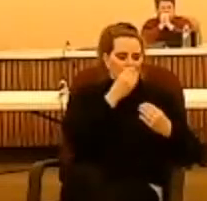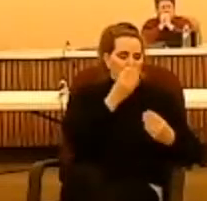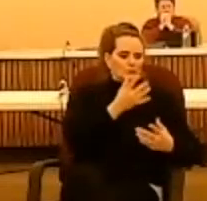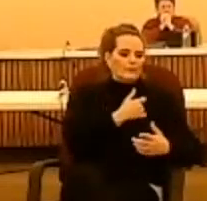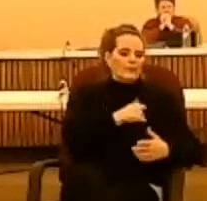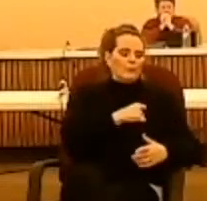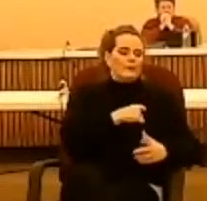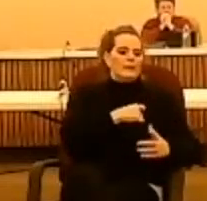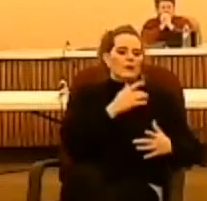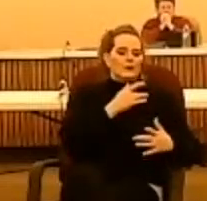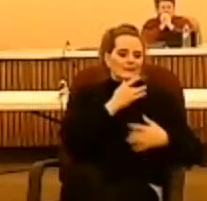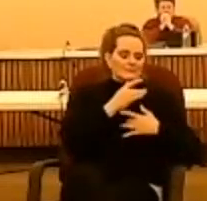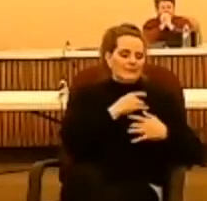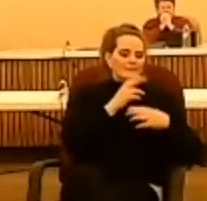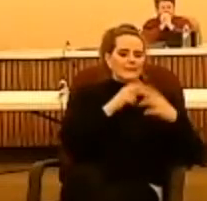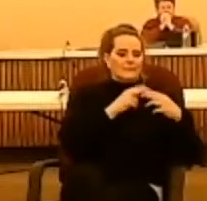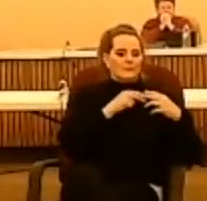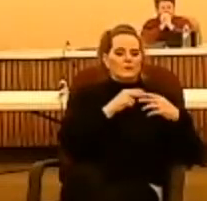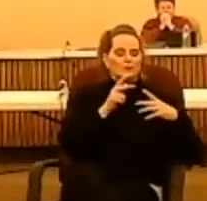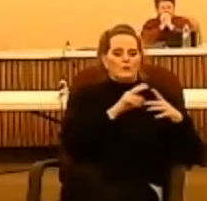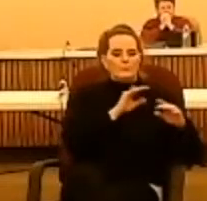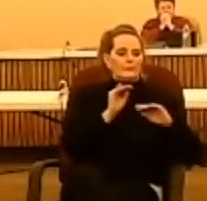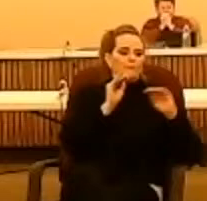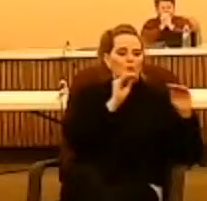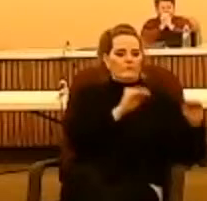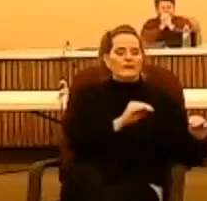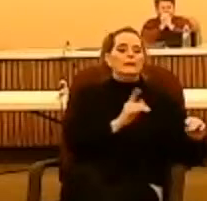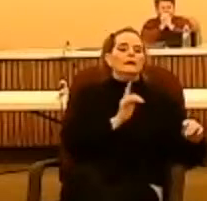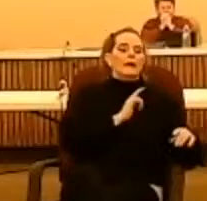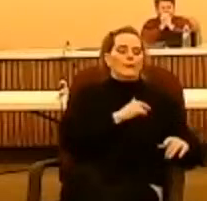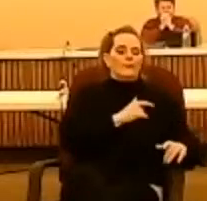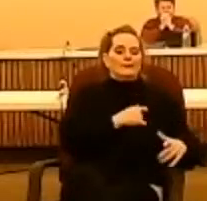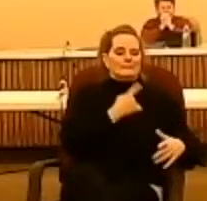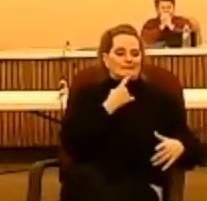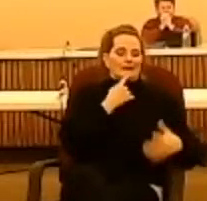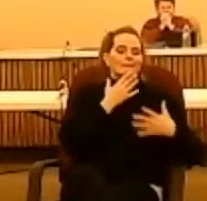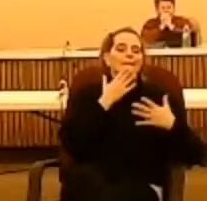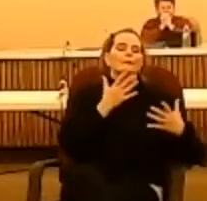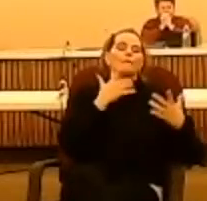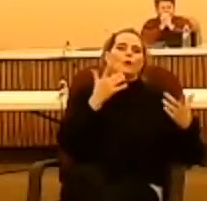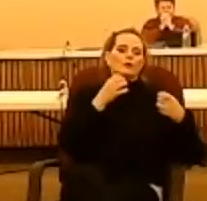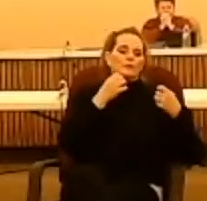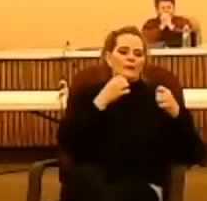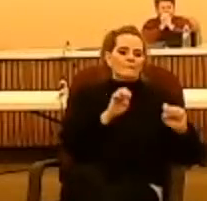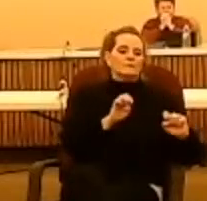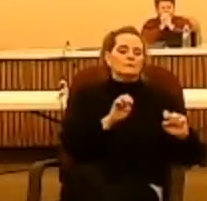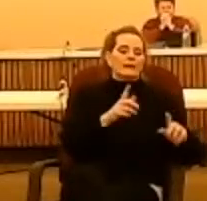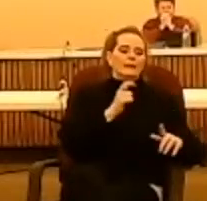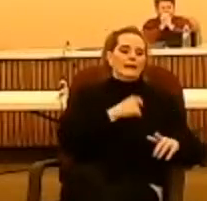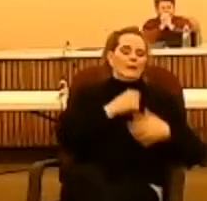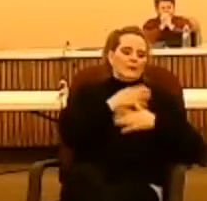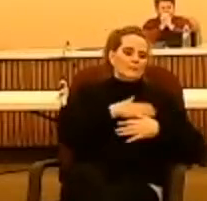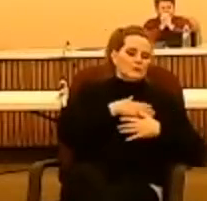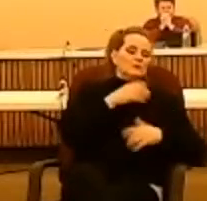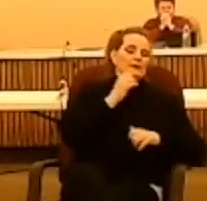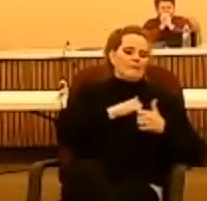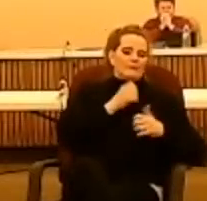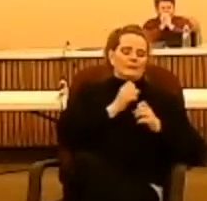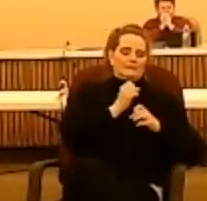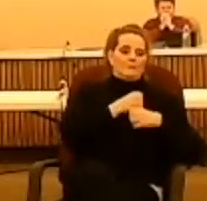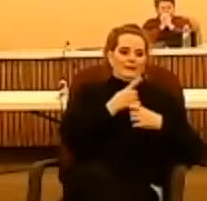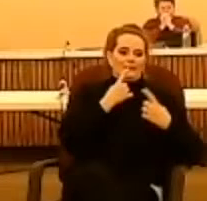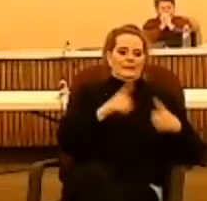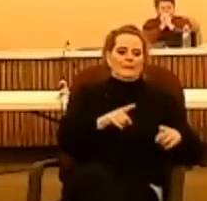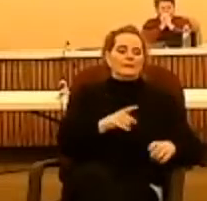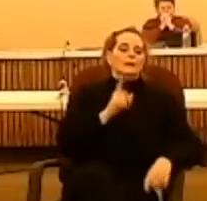that the buildings will be shifting. And we just wanted to say thank you for all of your efforts, and we appreciate everything to make that happen. And we